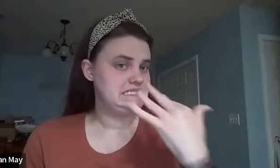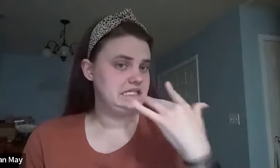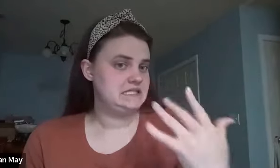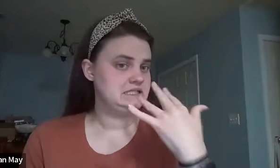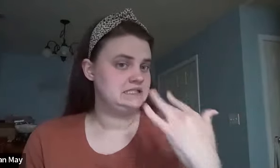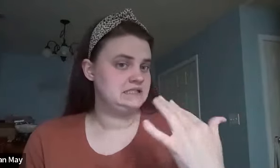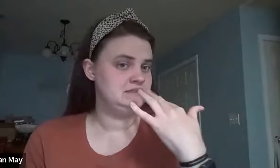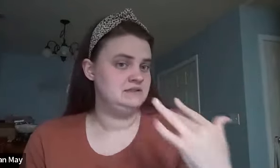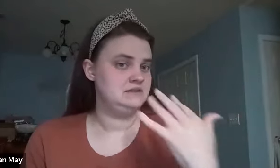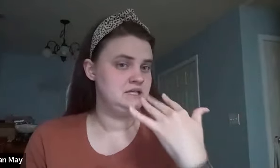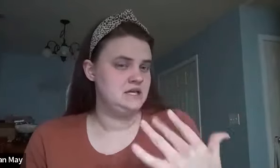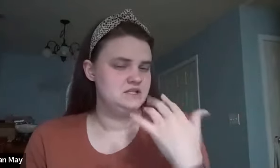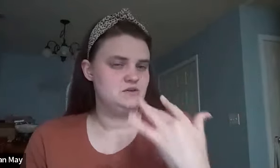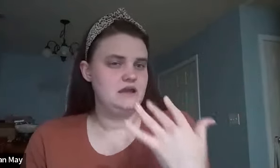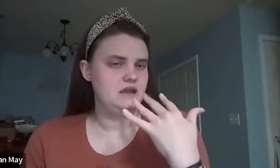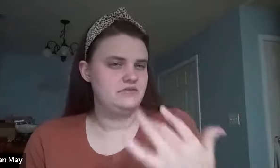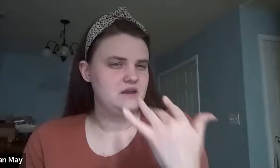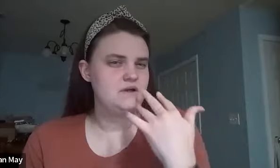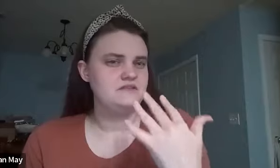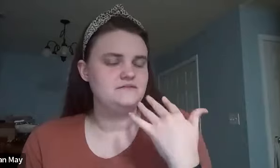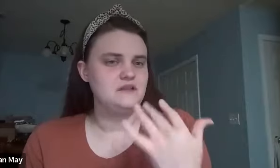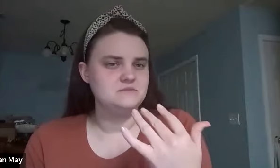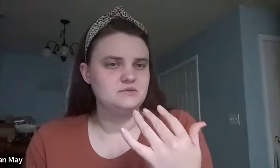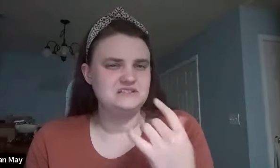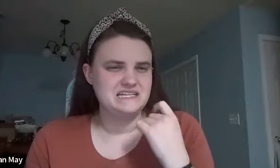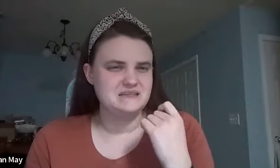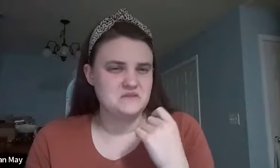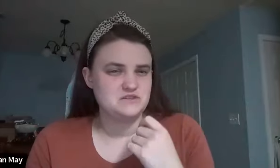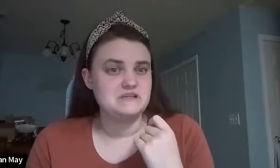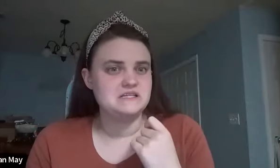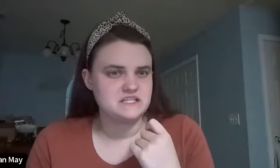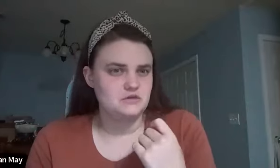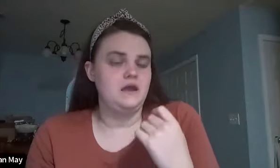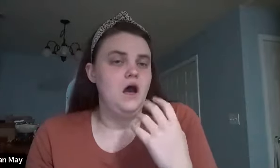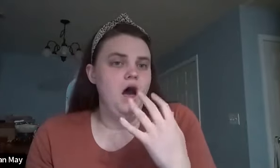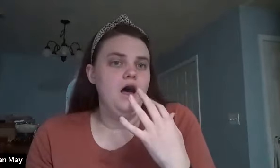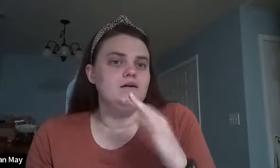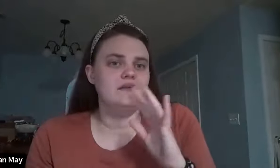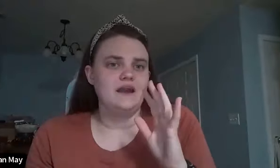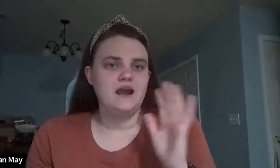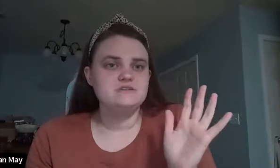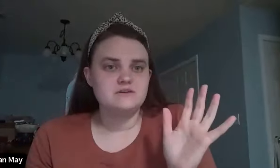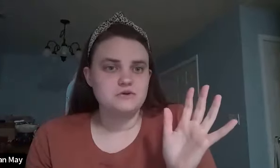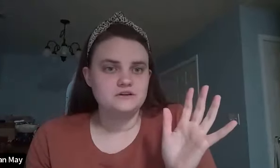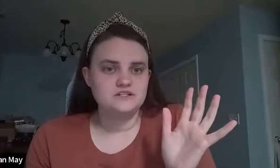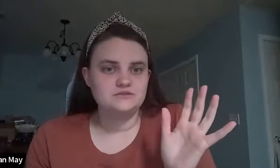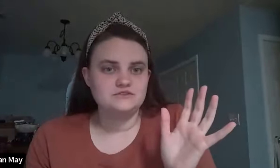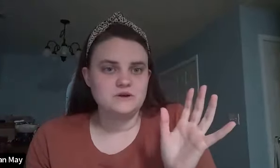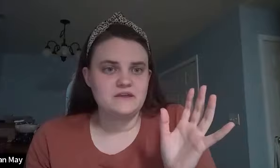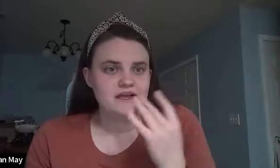spicy. So like, think about like the flames, like when you taste something that's really spicy and you're like I was thinking of the cartoons where they're like,